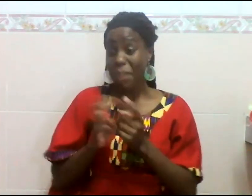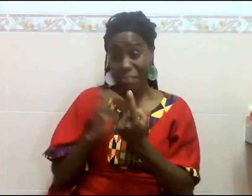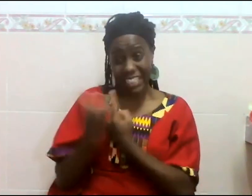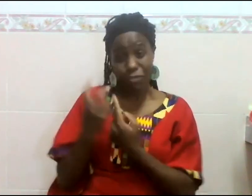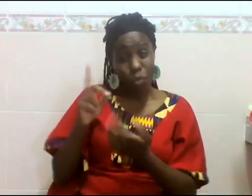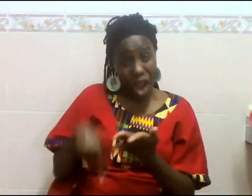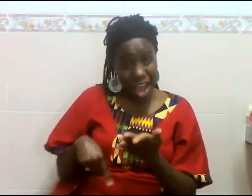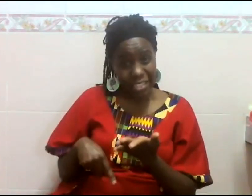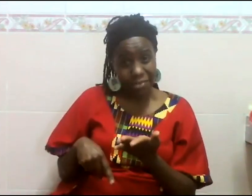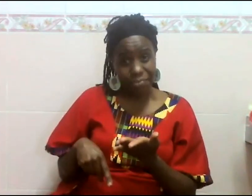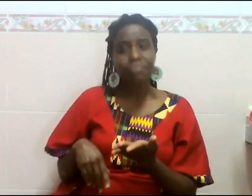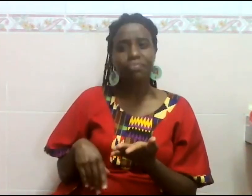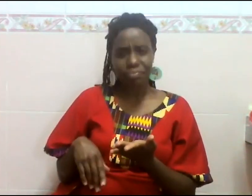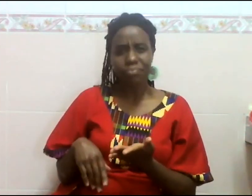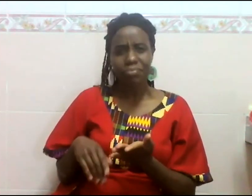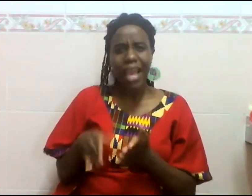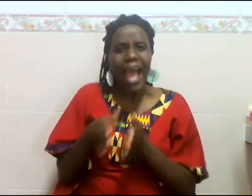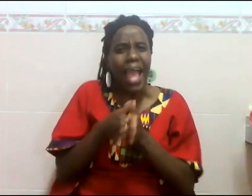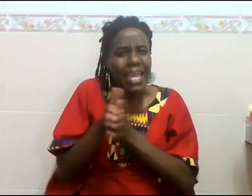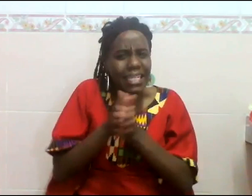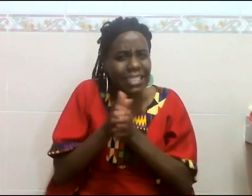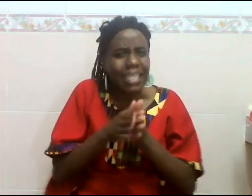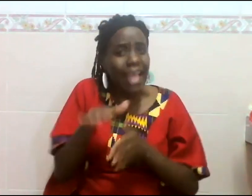interest in the continent is always short-term.